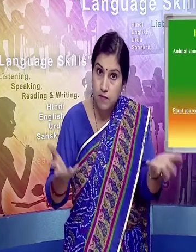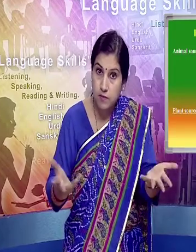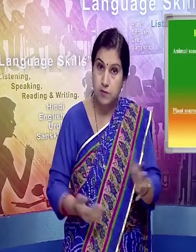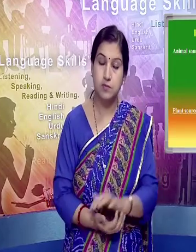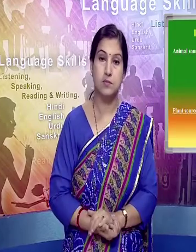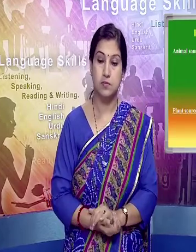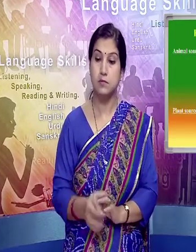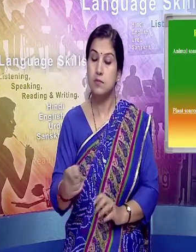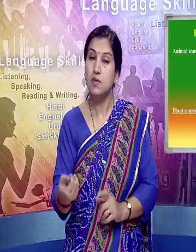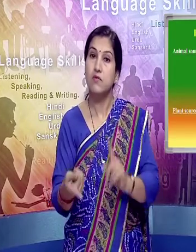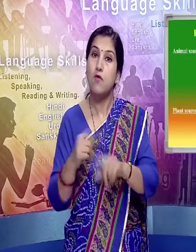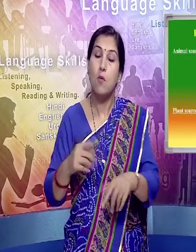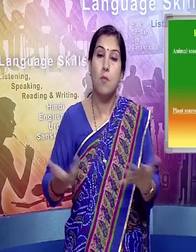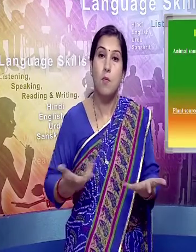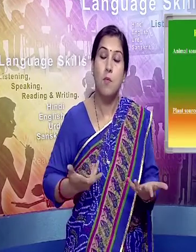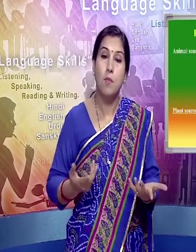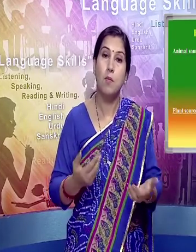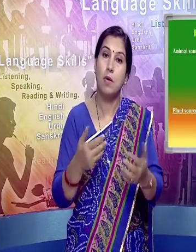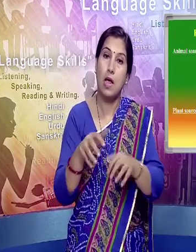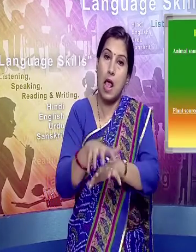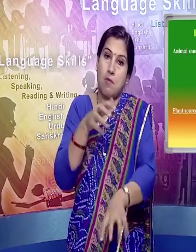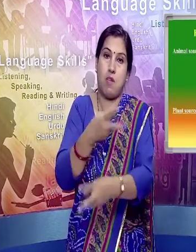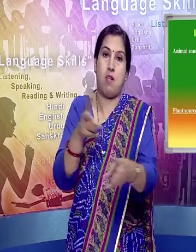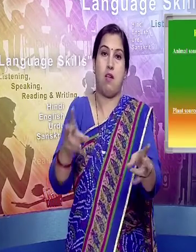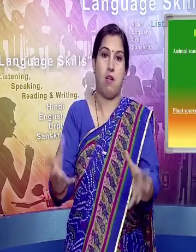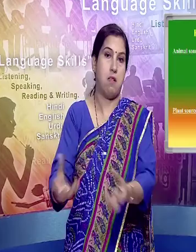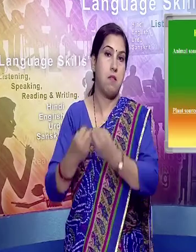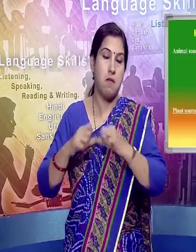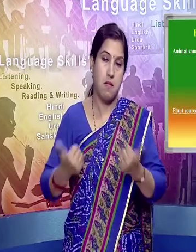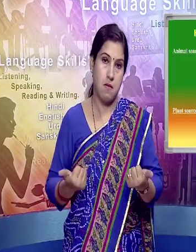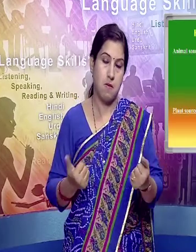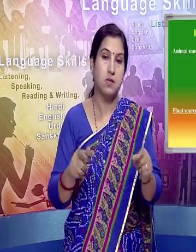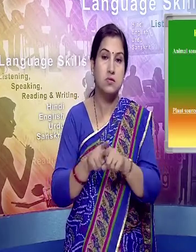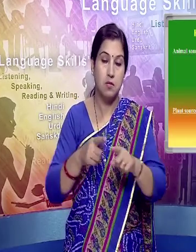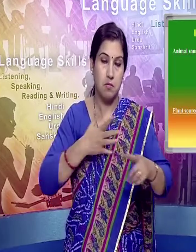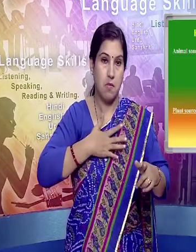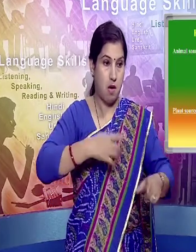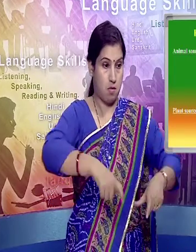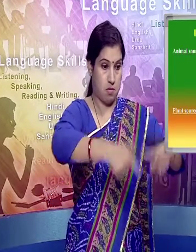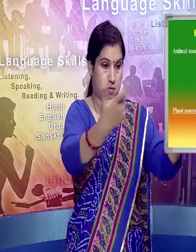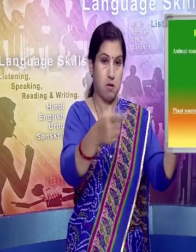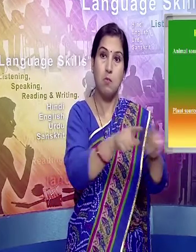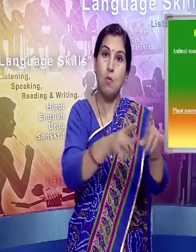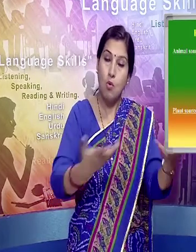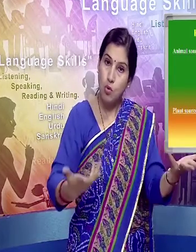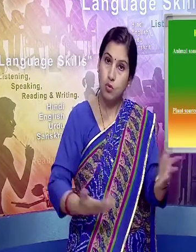Protein can be obtained from animal sources as well as plant sources.